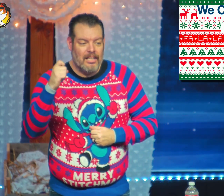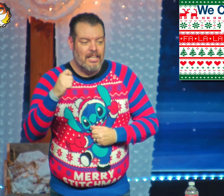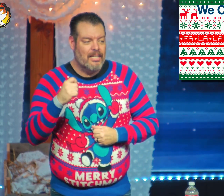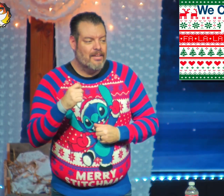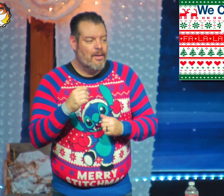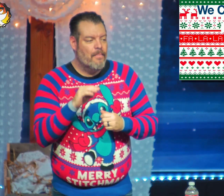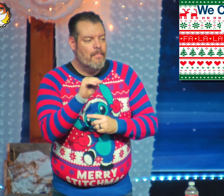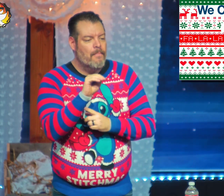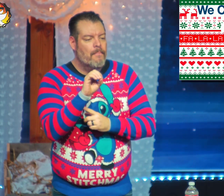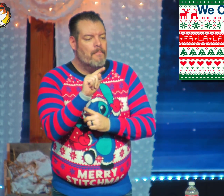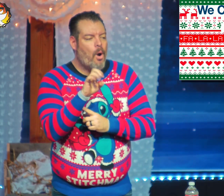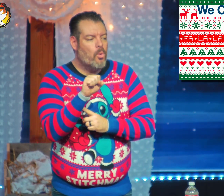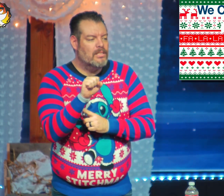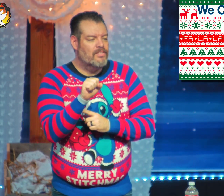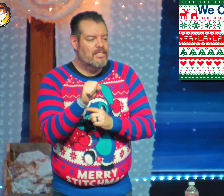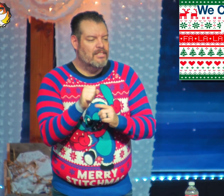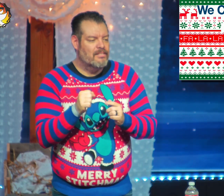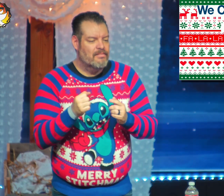Today, that's today's focus.